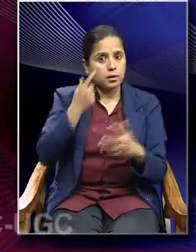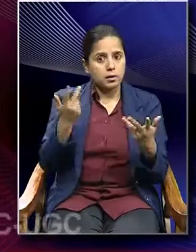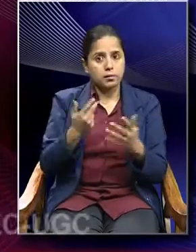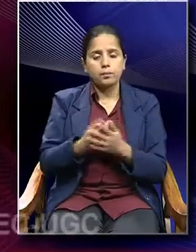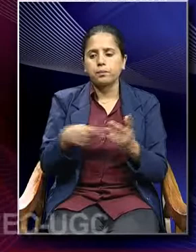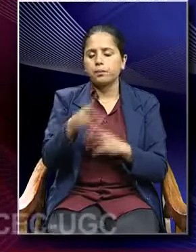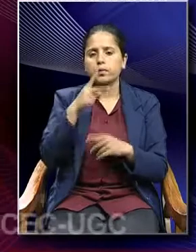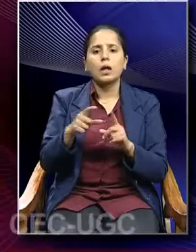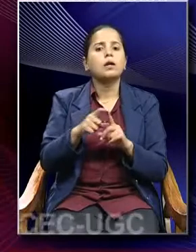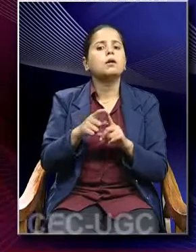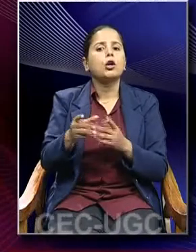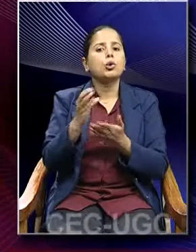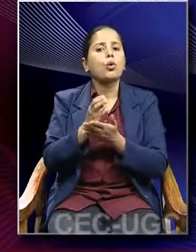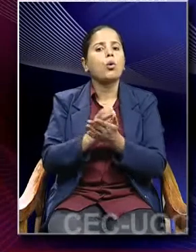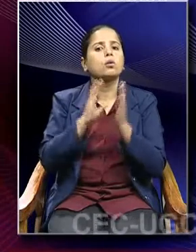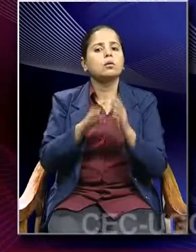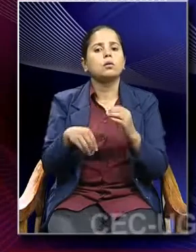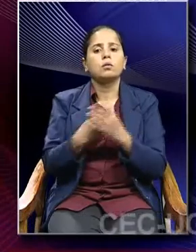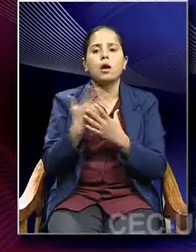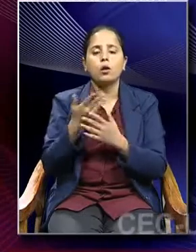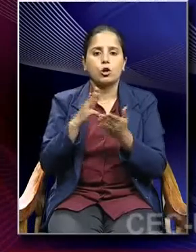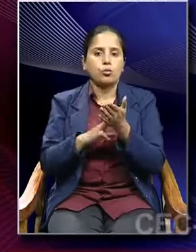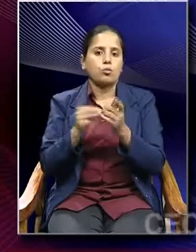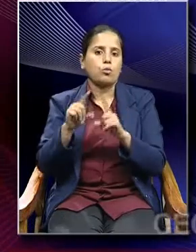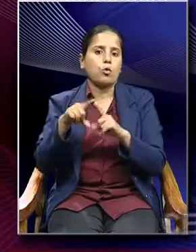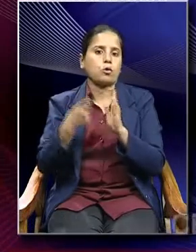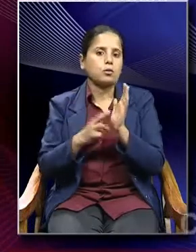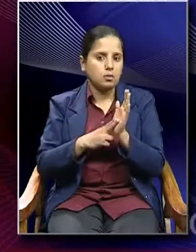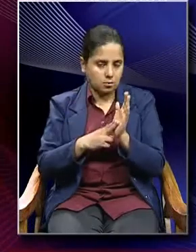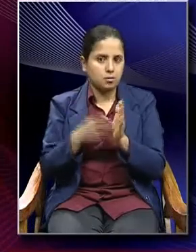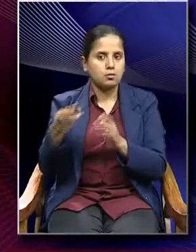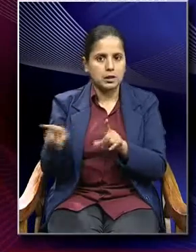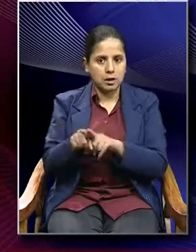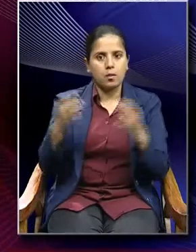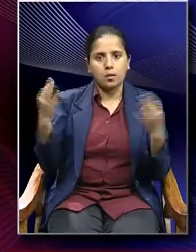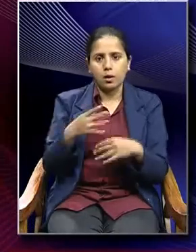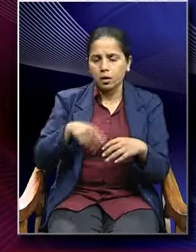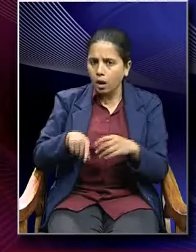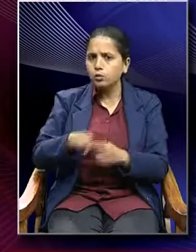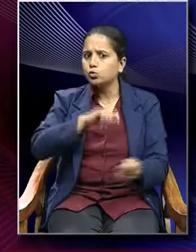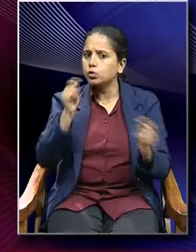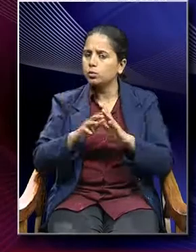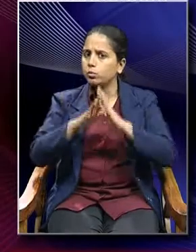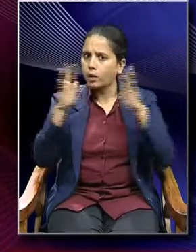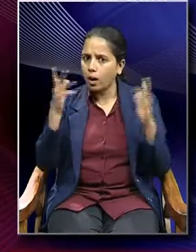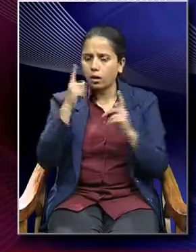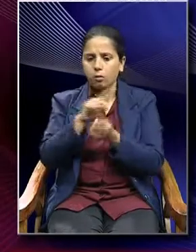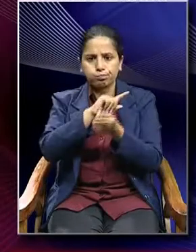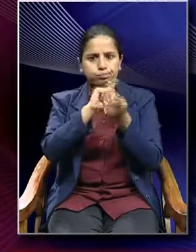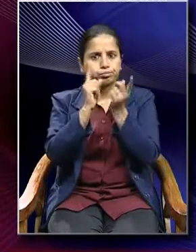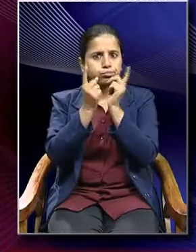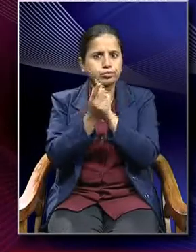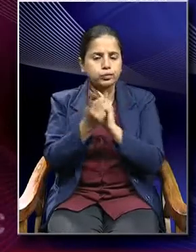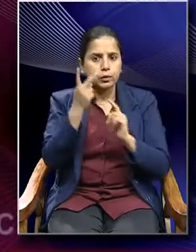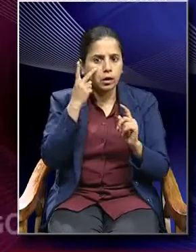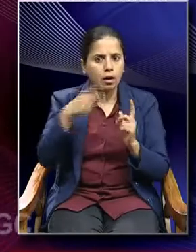is a discipline which emerged out of modernity, because of the transition which was kind of paving the way